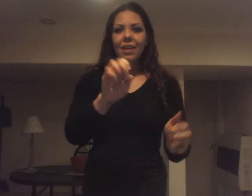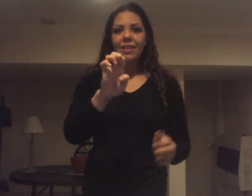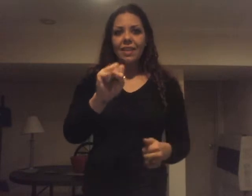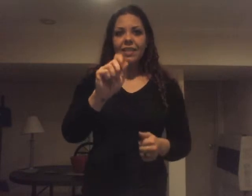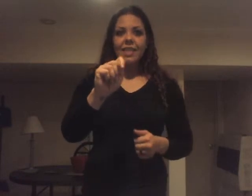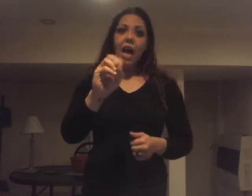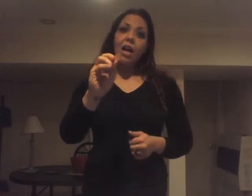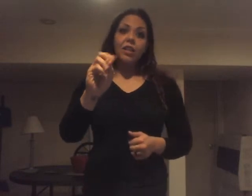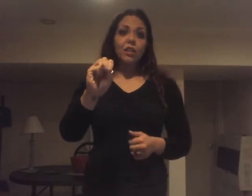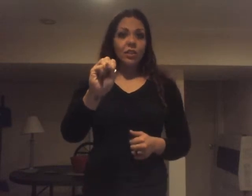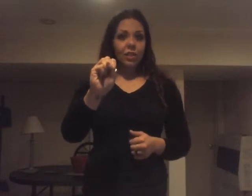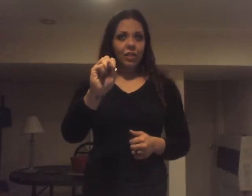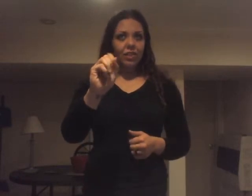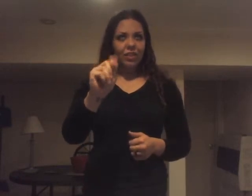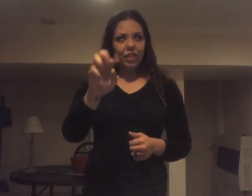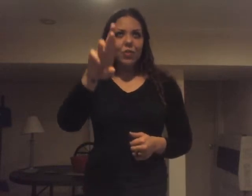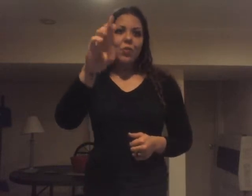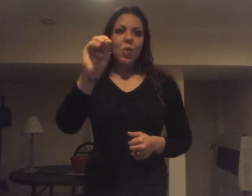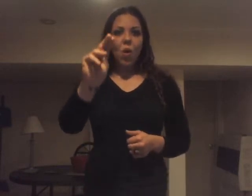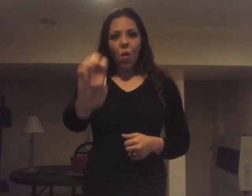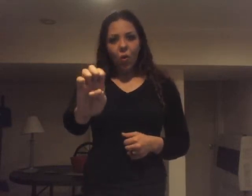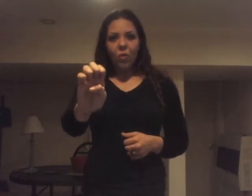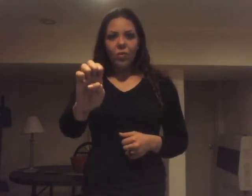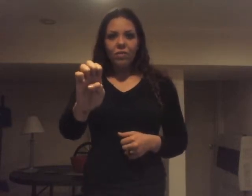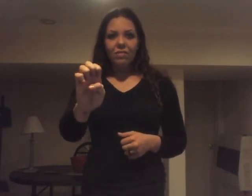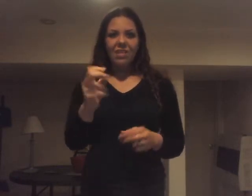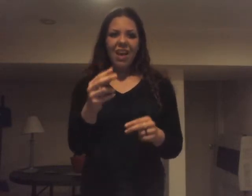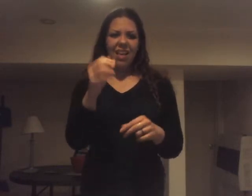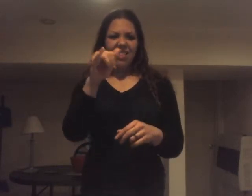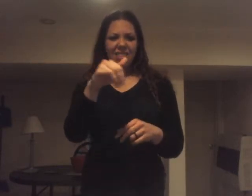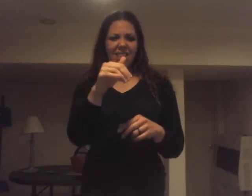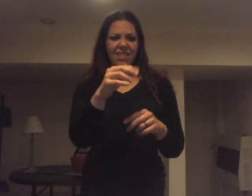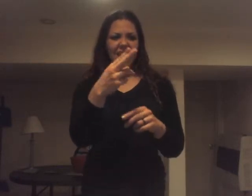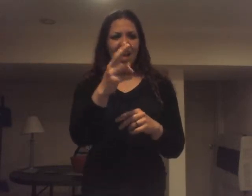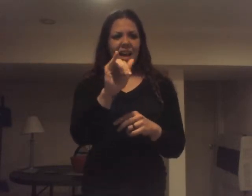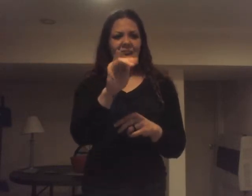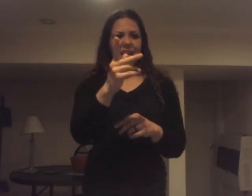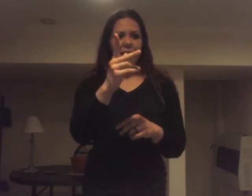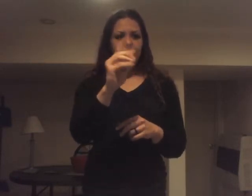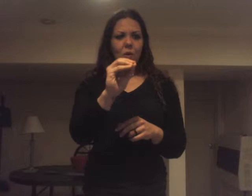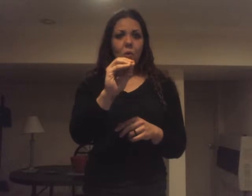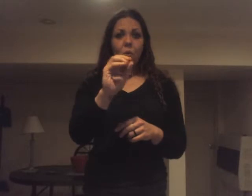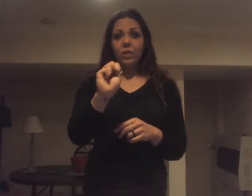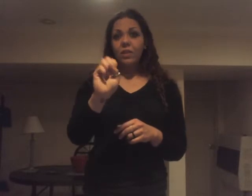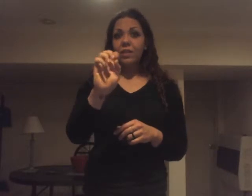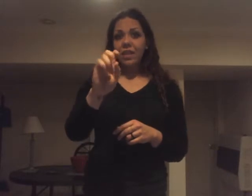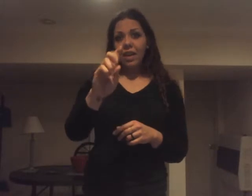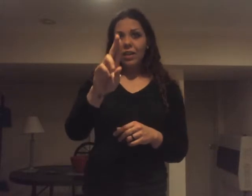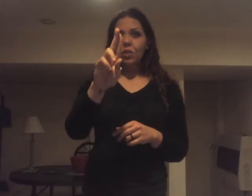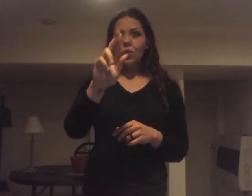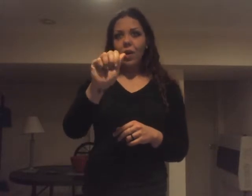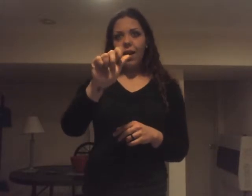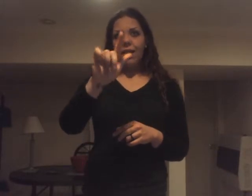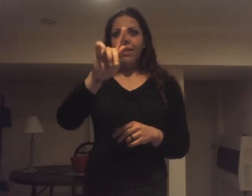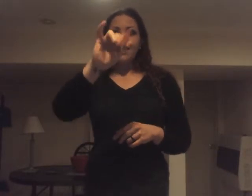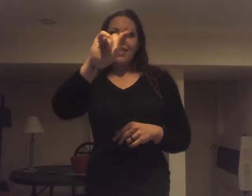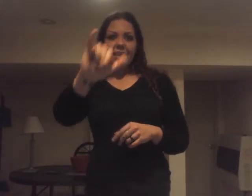And so-called hypersexuality seems to be indistinguishable from high libido, any measure that you can